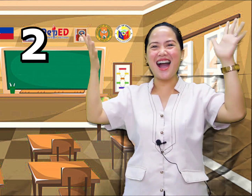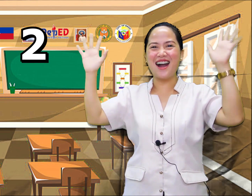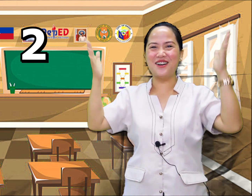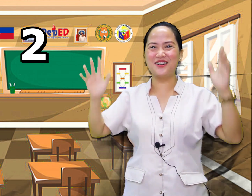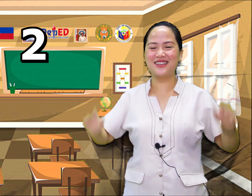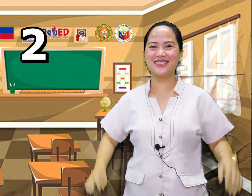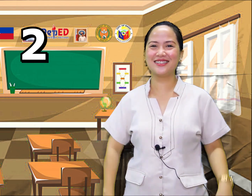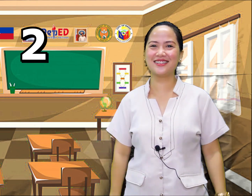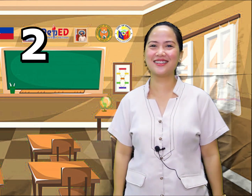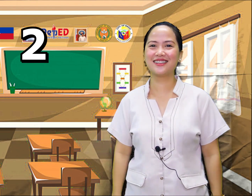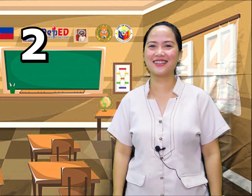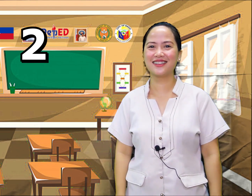Wow!